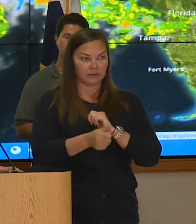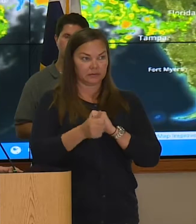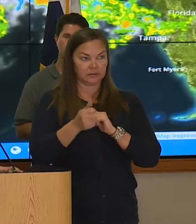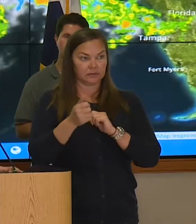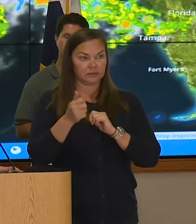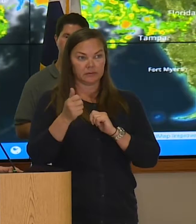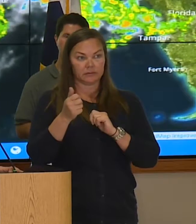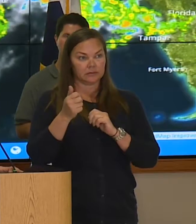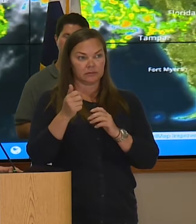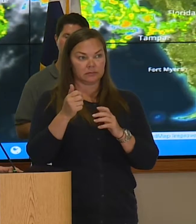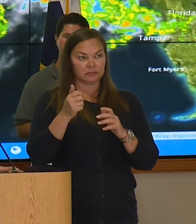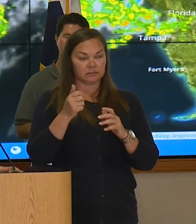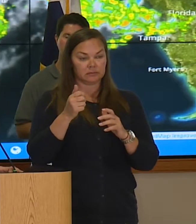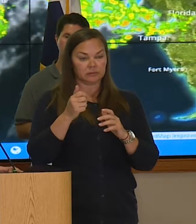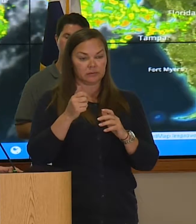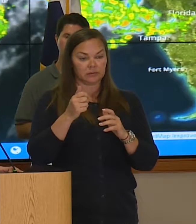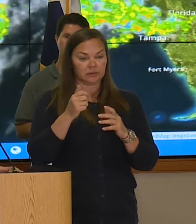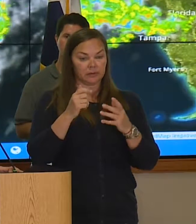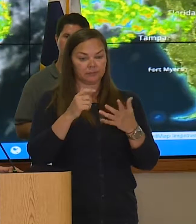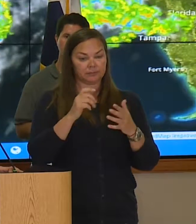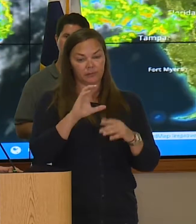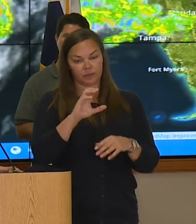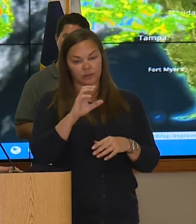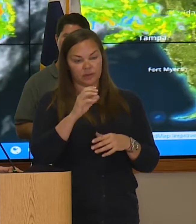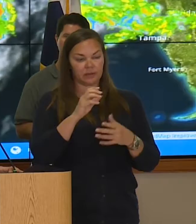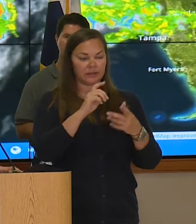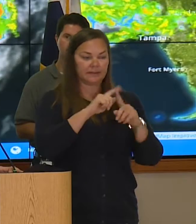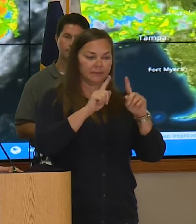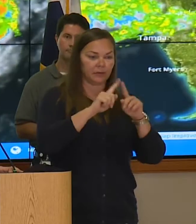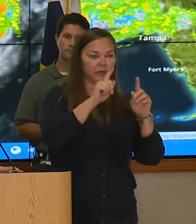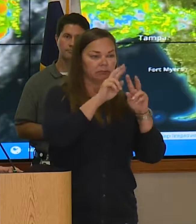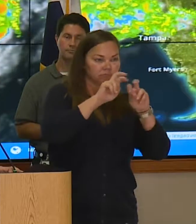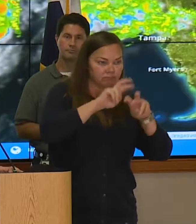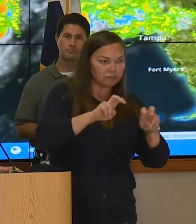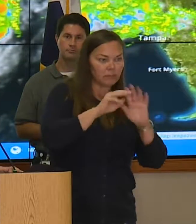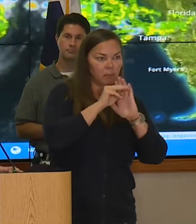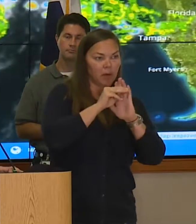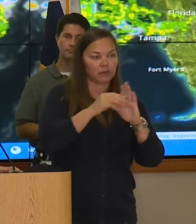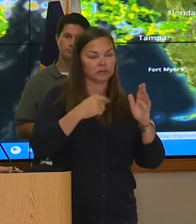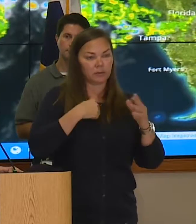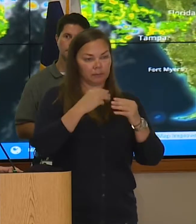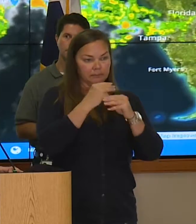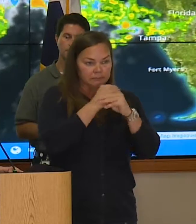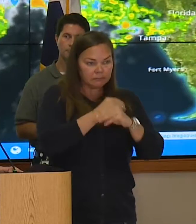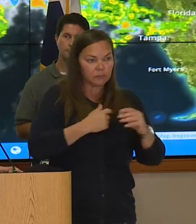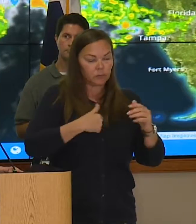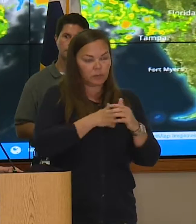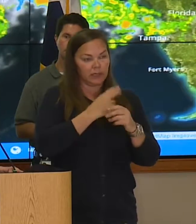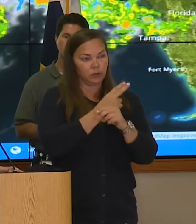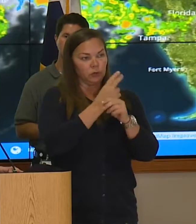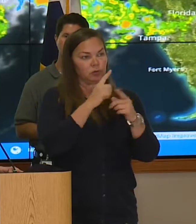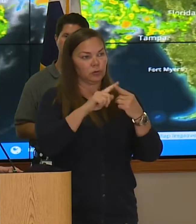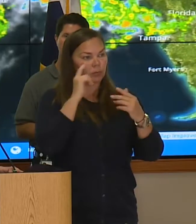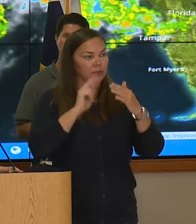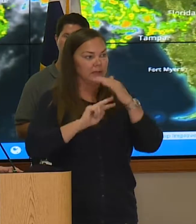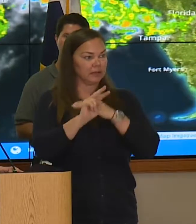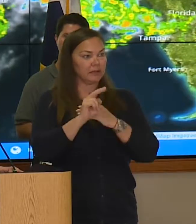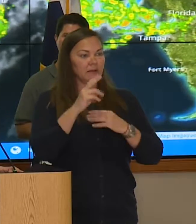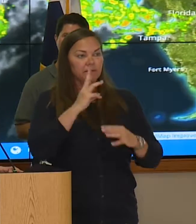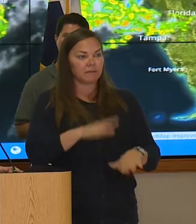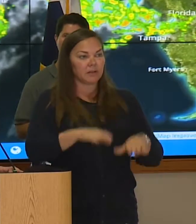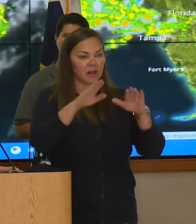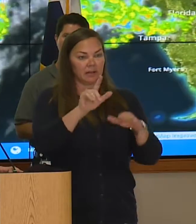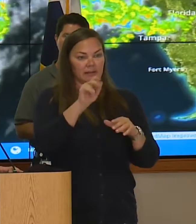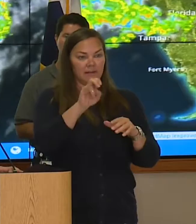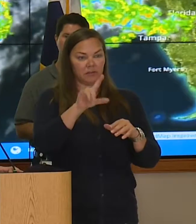some of the curves, if you will, that we use in models to predict flood levels. And